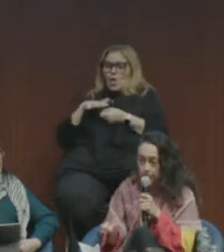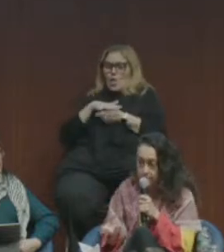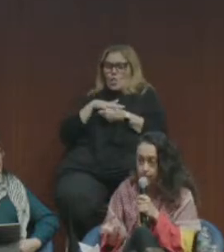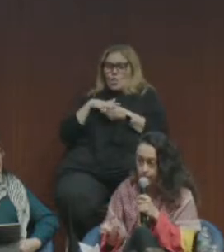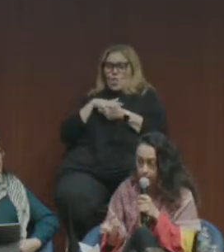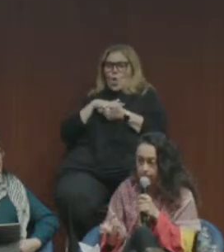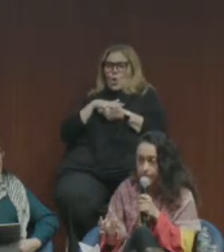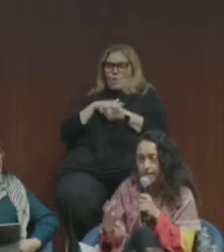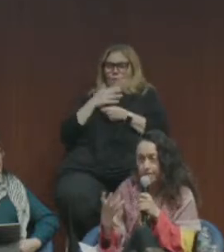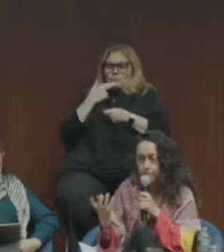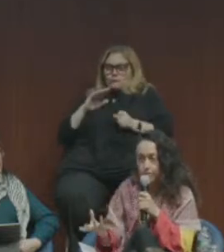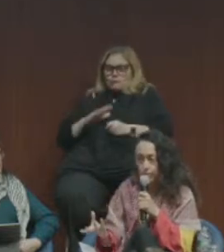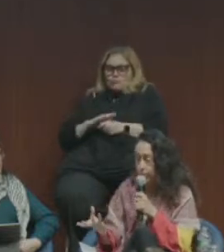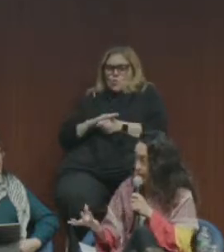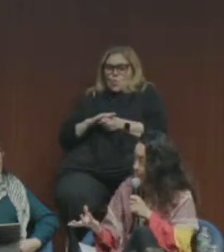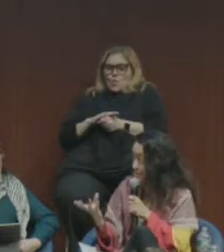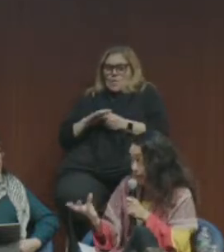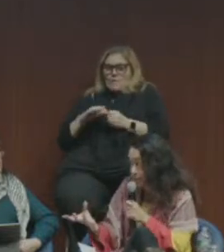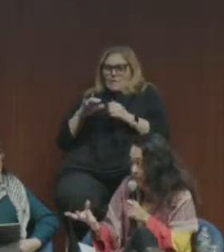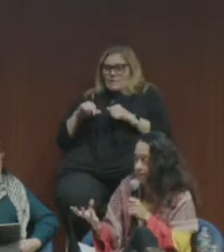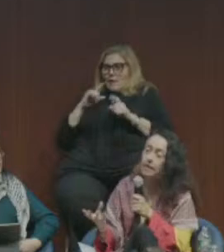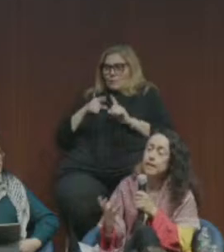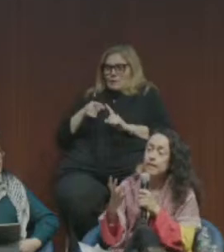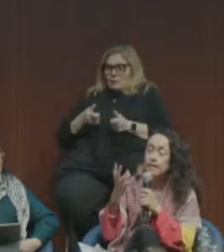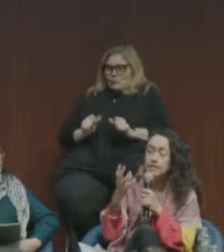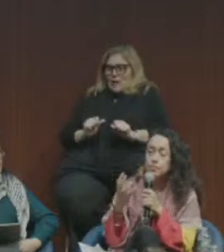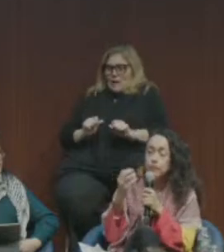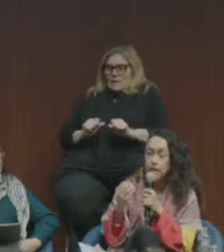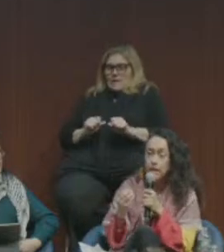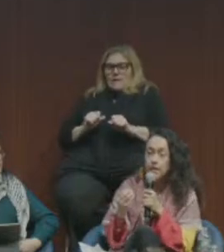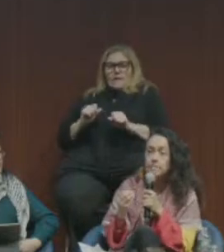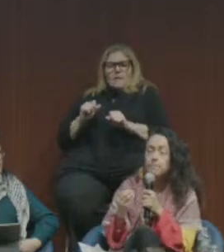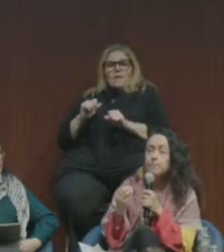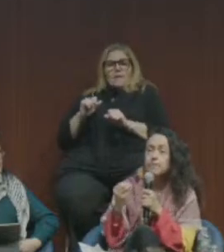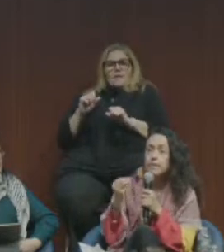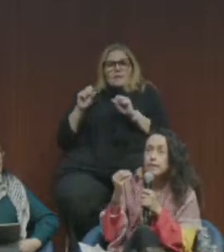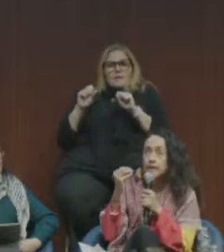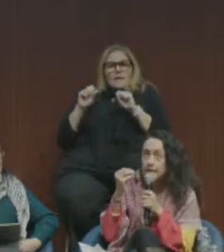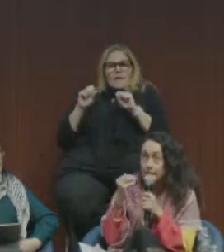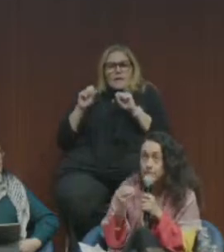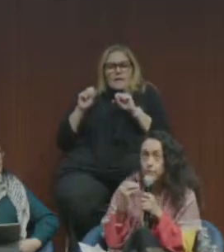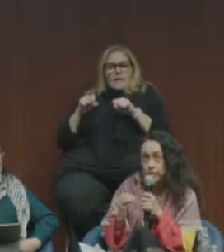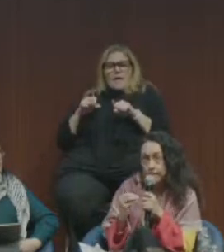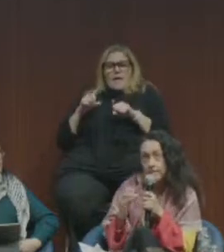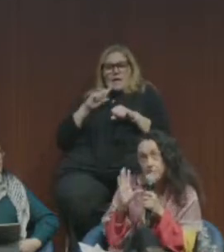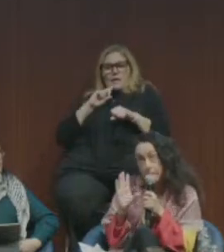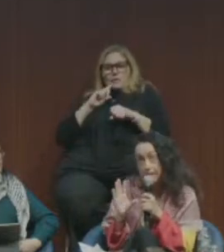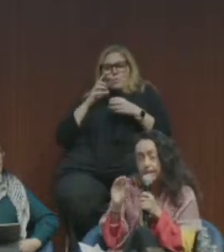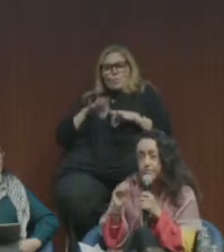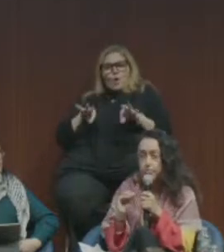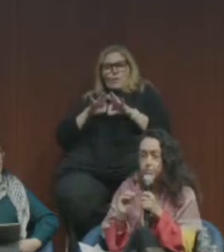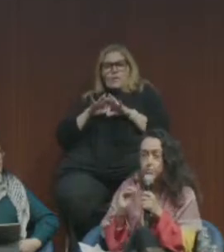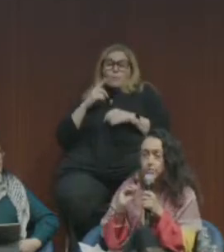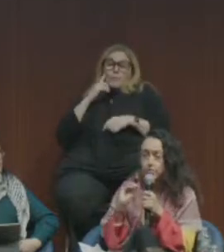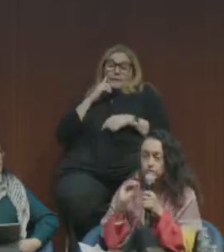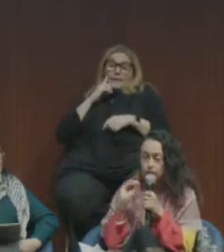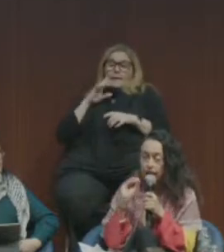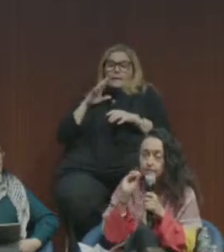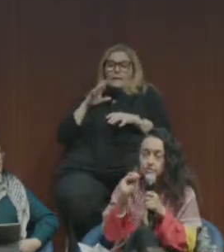and municipal level, that's what we attempted, is where it is worth it, we think,